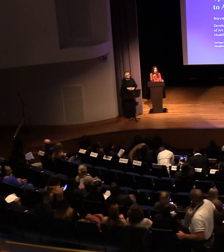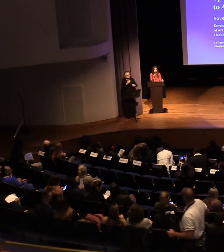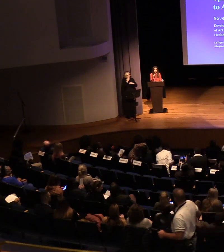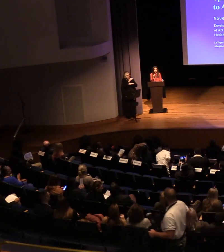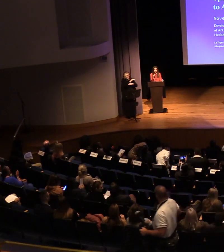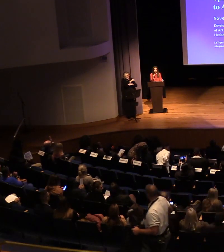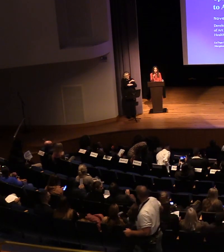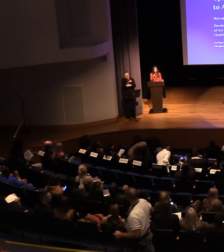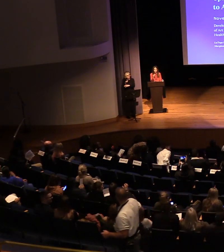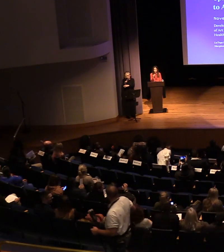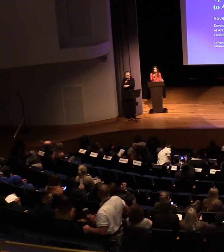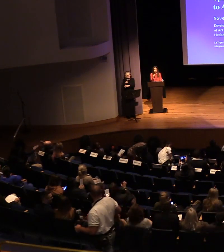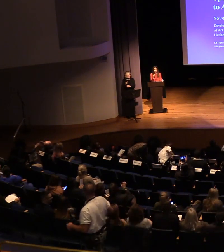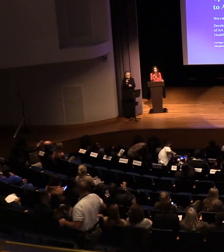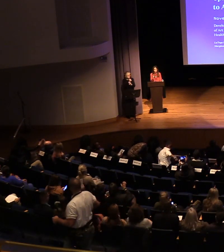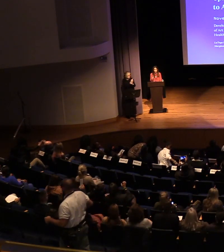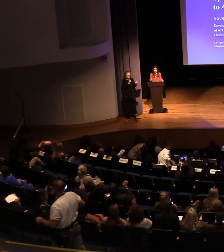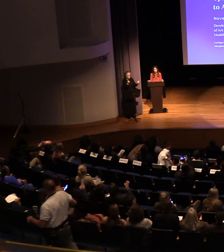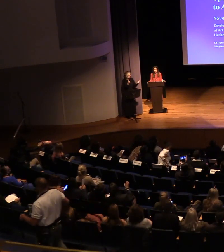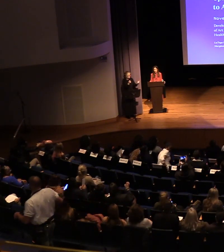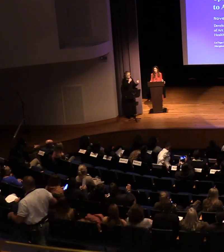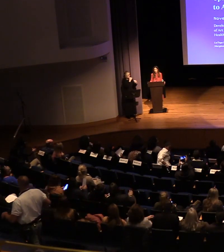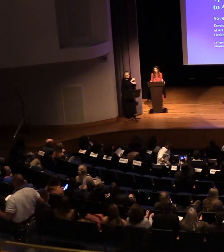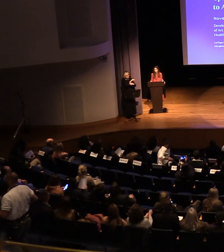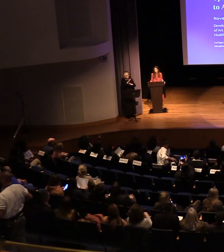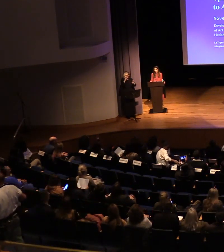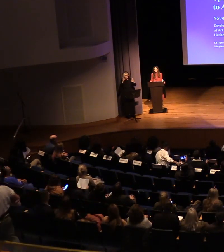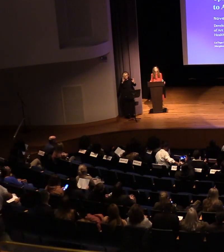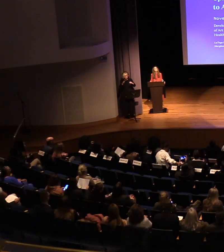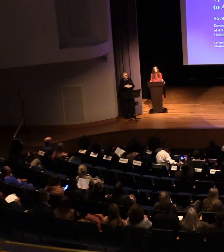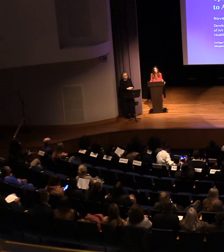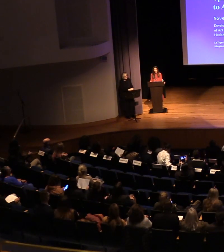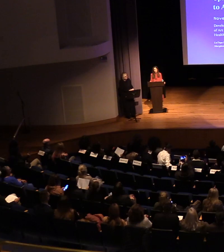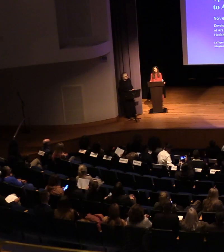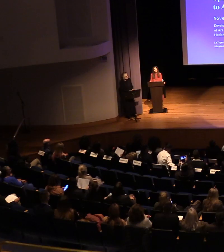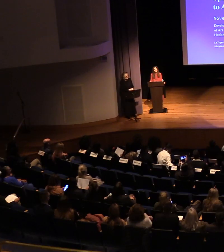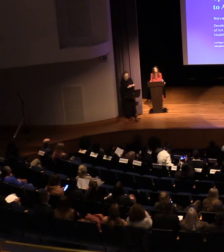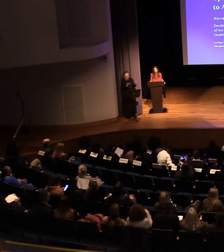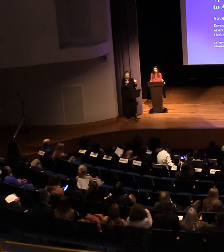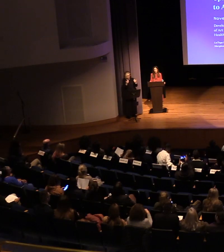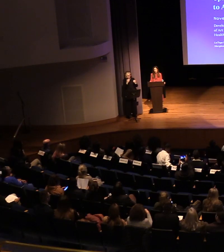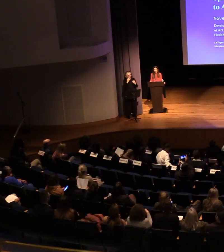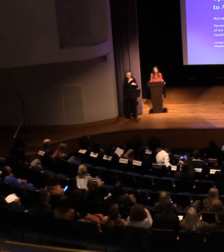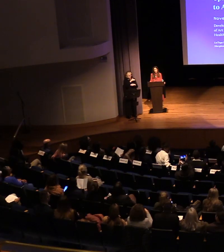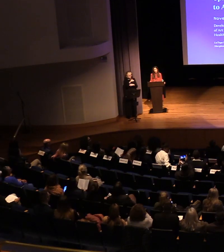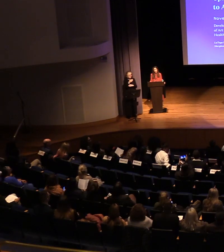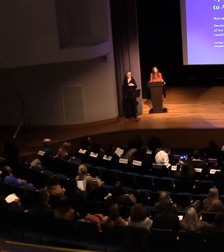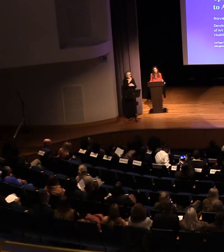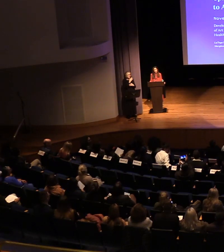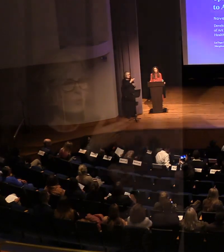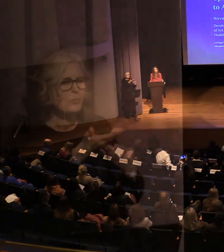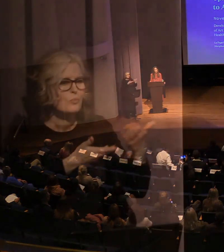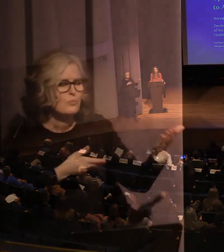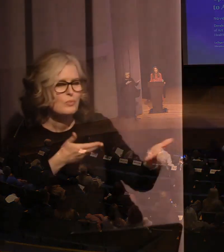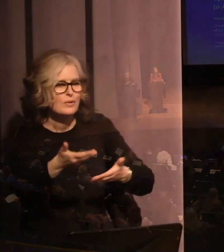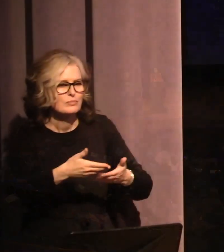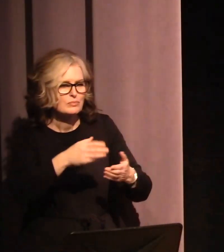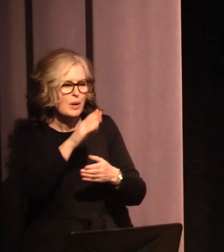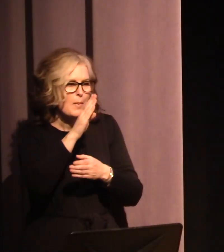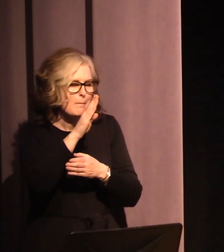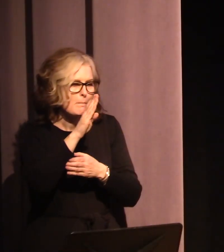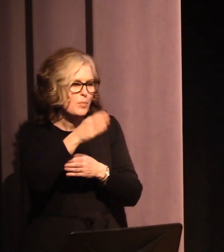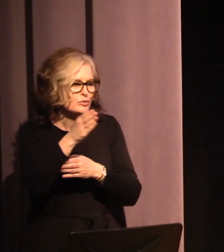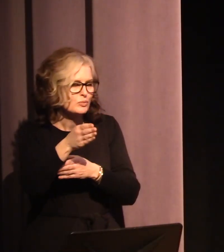Good evening, everyone. Good evening. There we go. Good evening. Thank you. Welcome to the